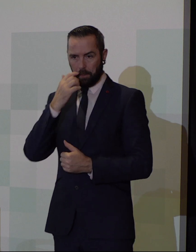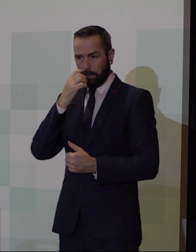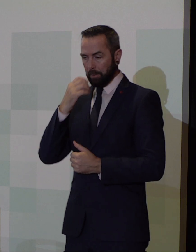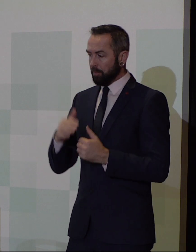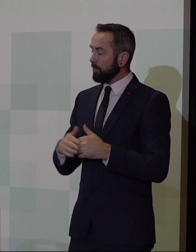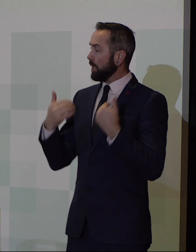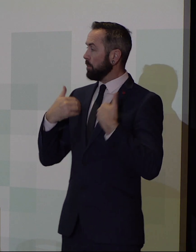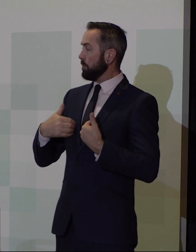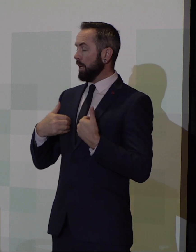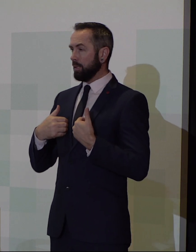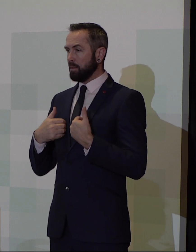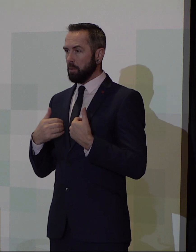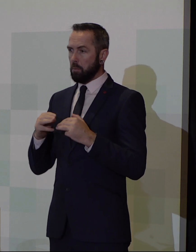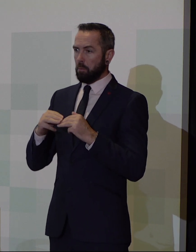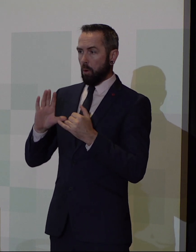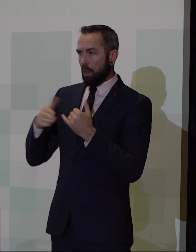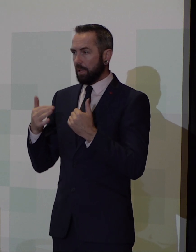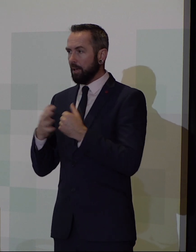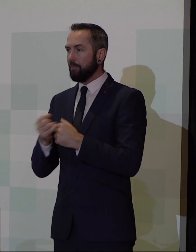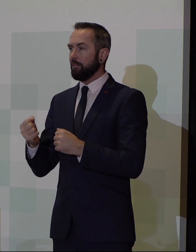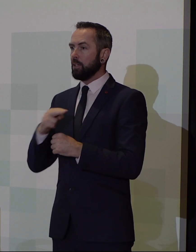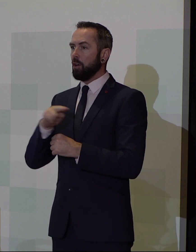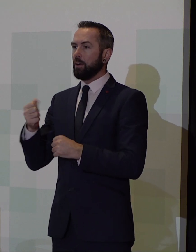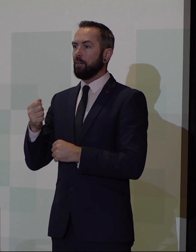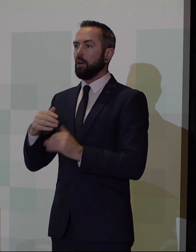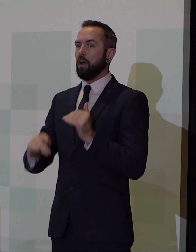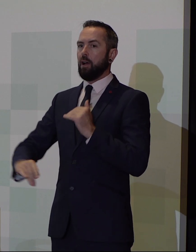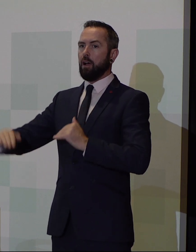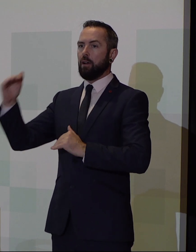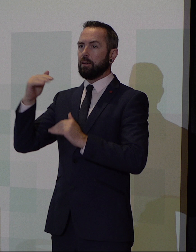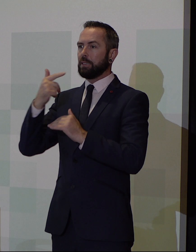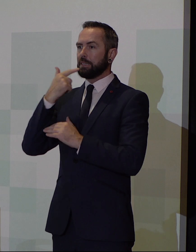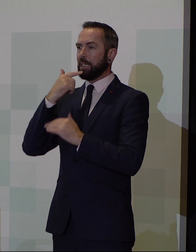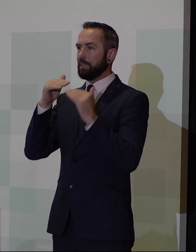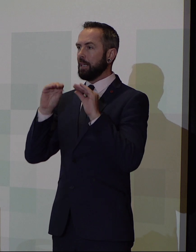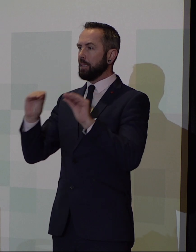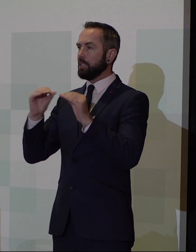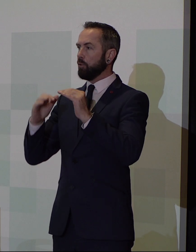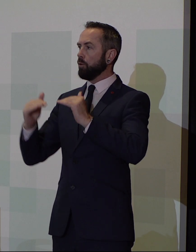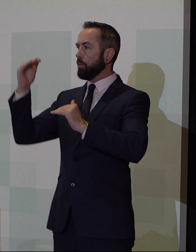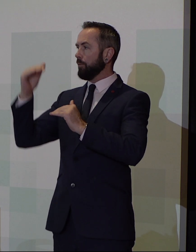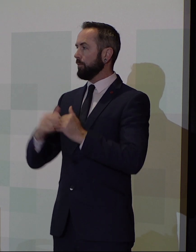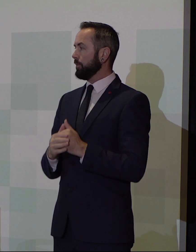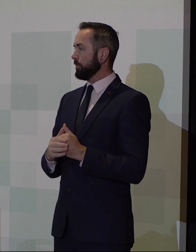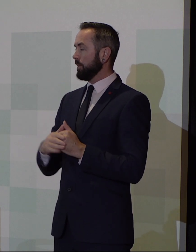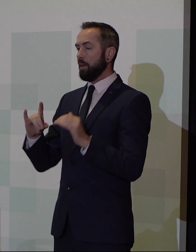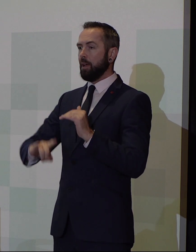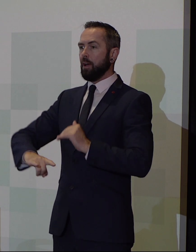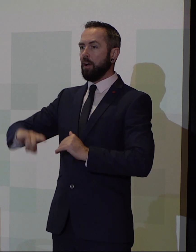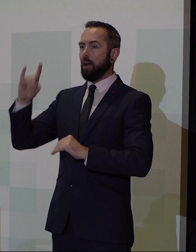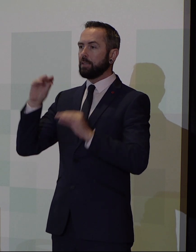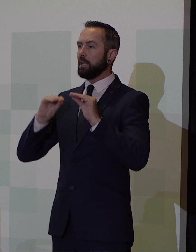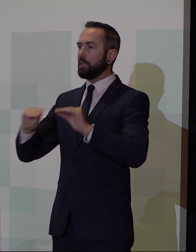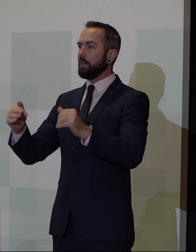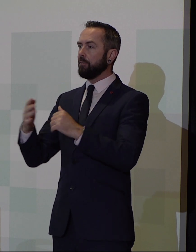Men are more likely not to have a higher secondary level education or above. The highest education level for